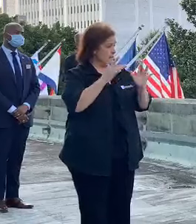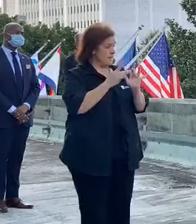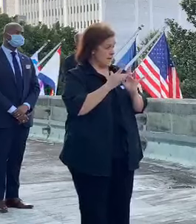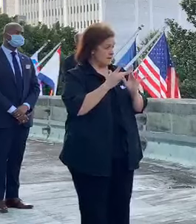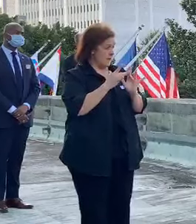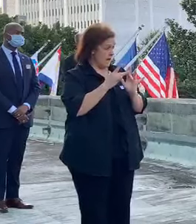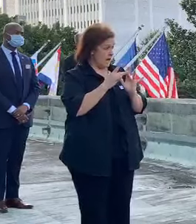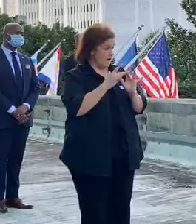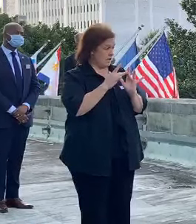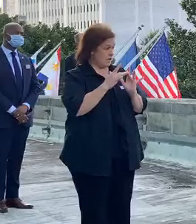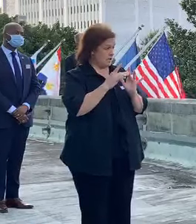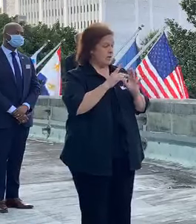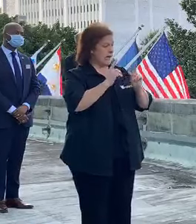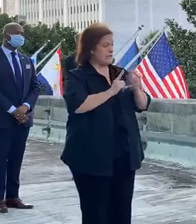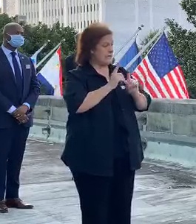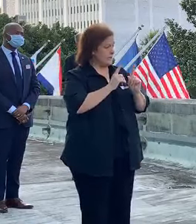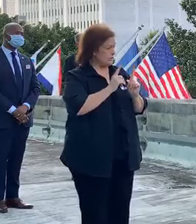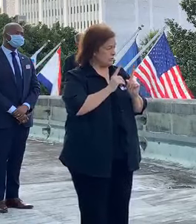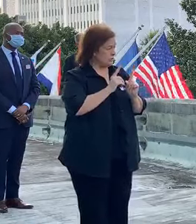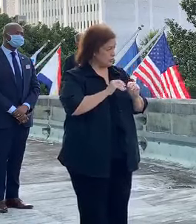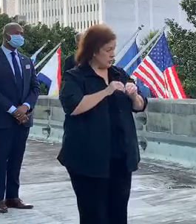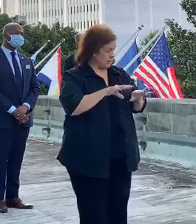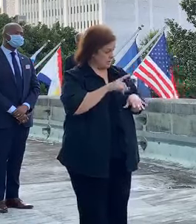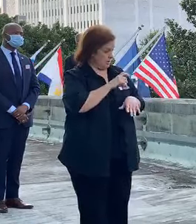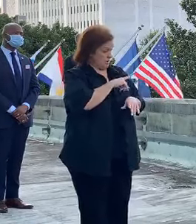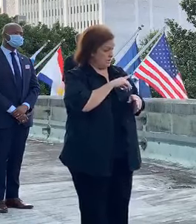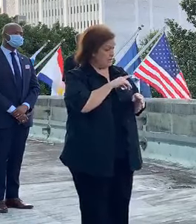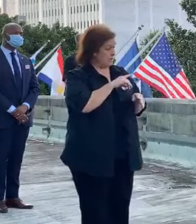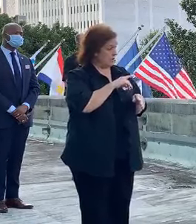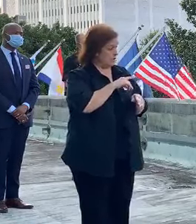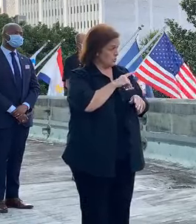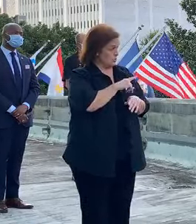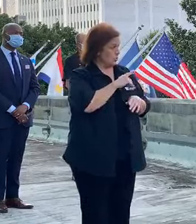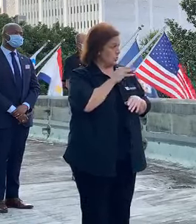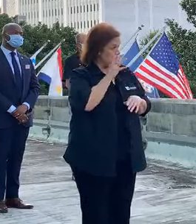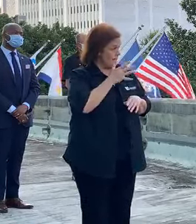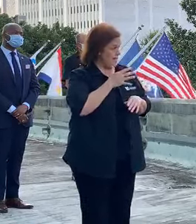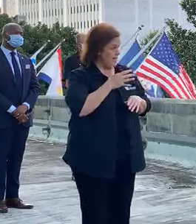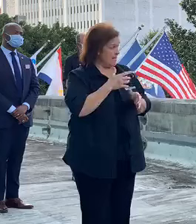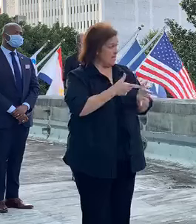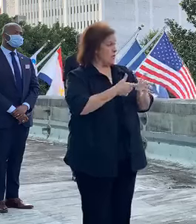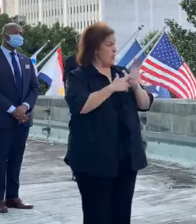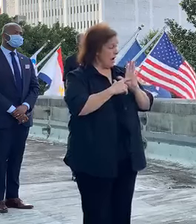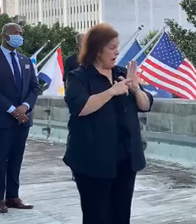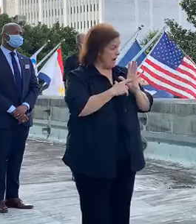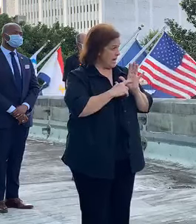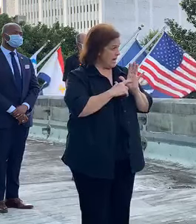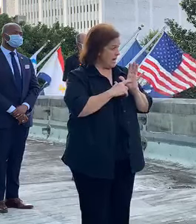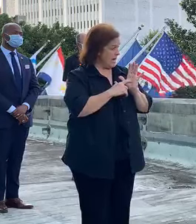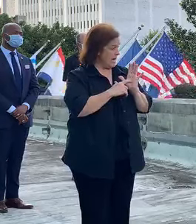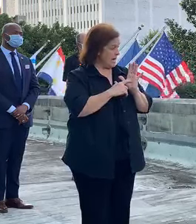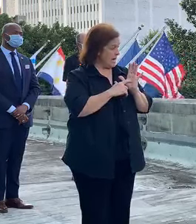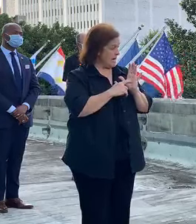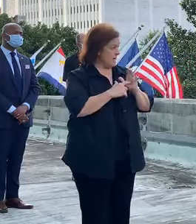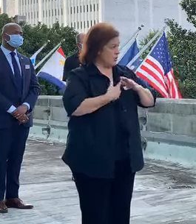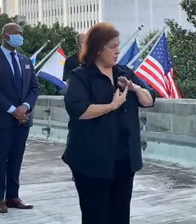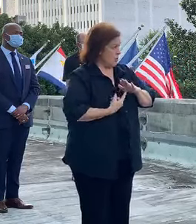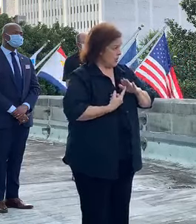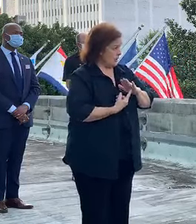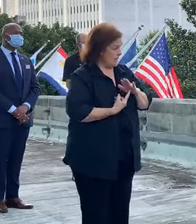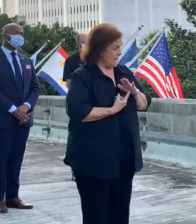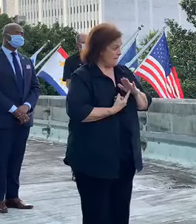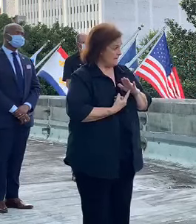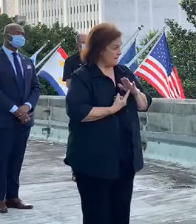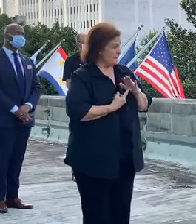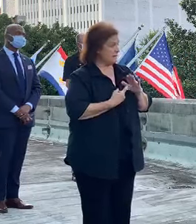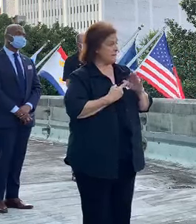tracing, will the city be mandating, will there be an enforceable mandate on quarantine for people that contact tracers think are at